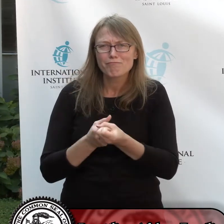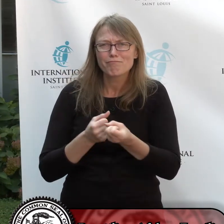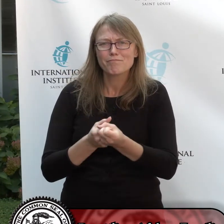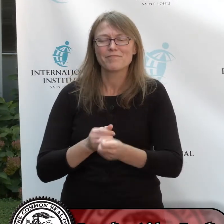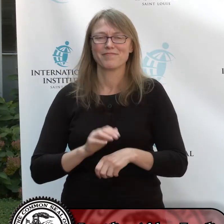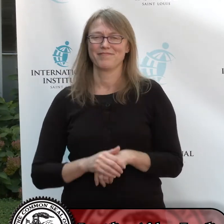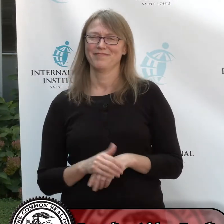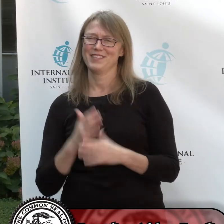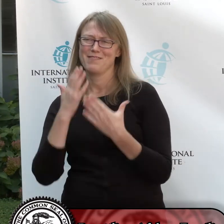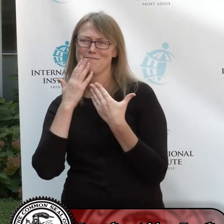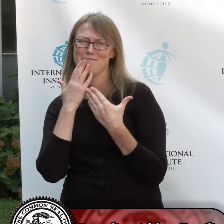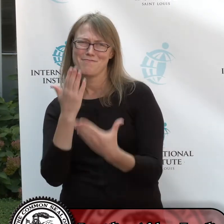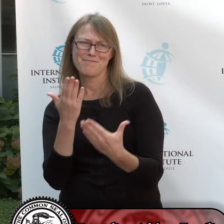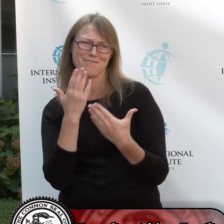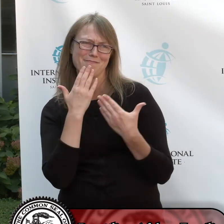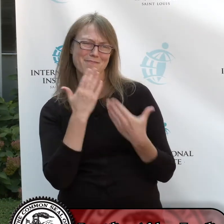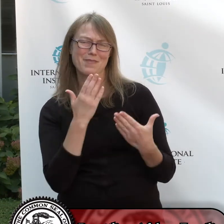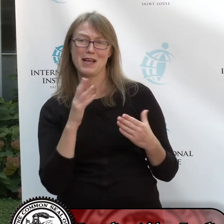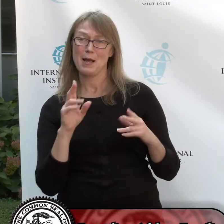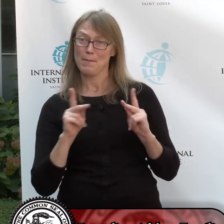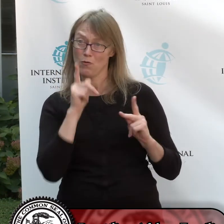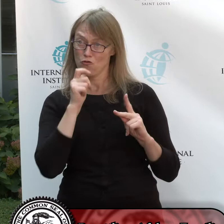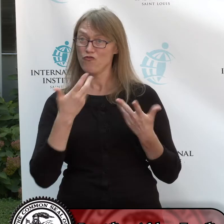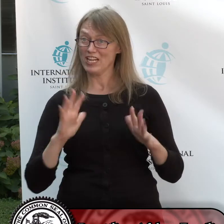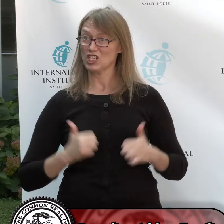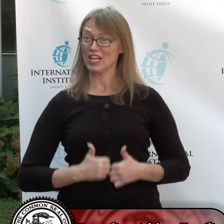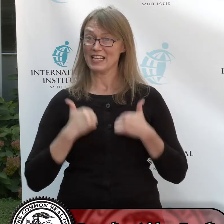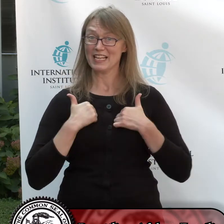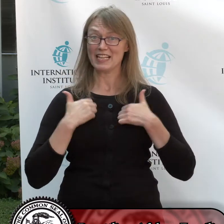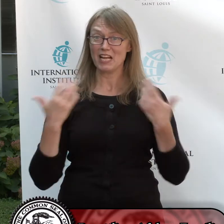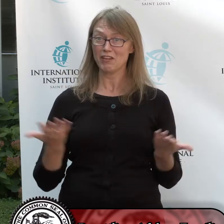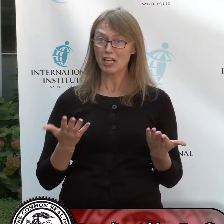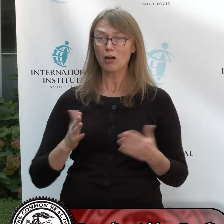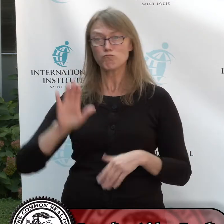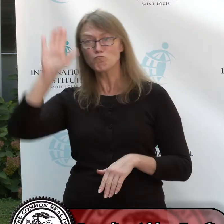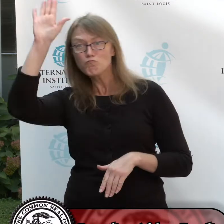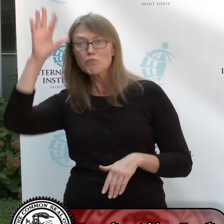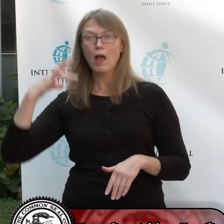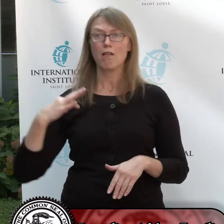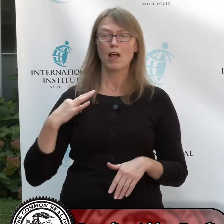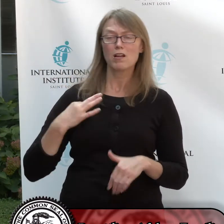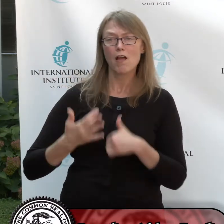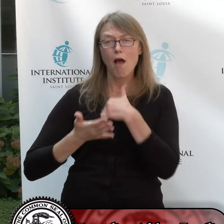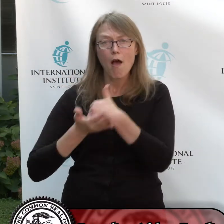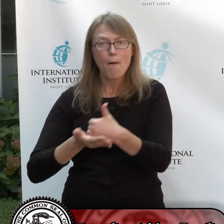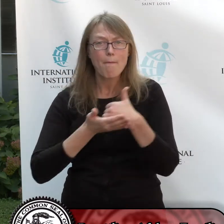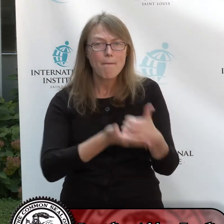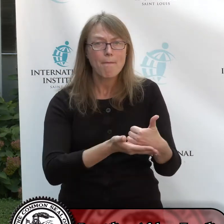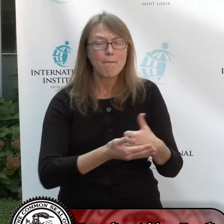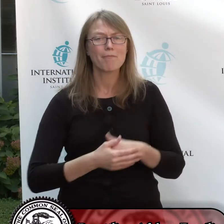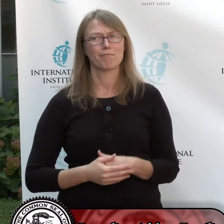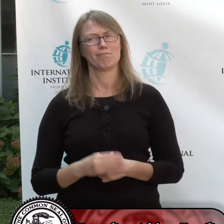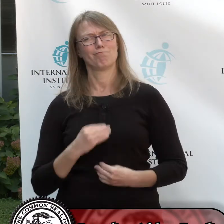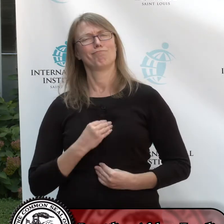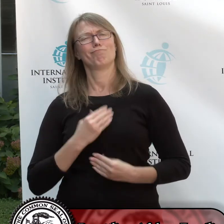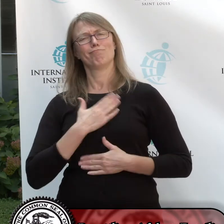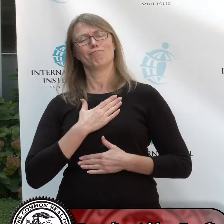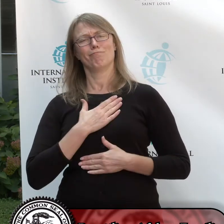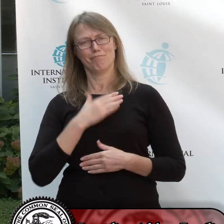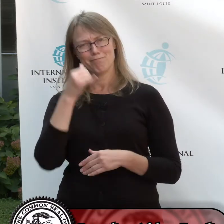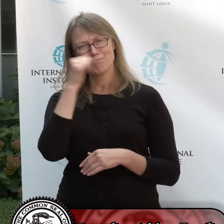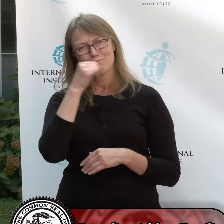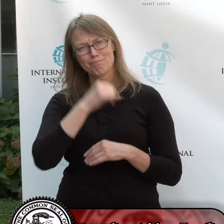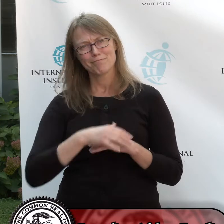of support from residents who've already reached out to offer their help. It's really inspiring. Now, we